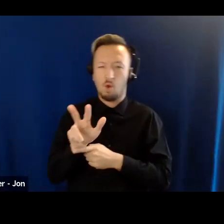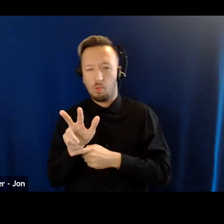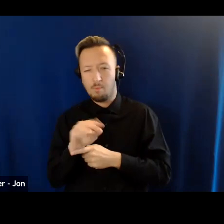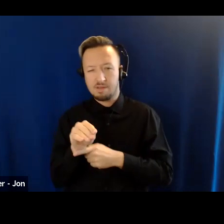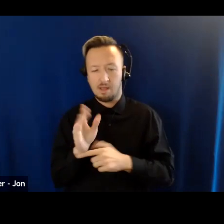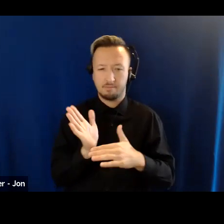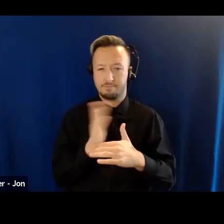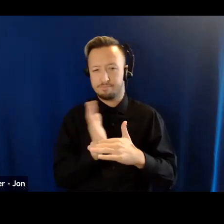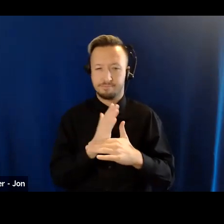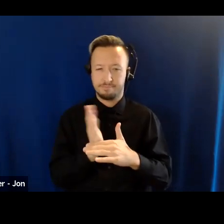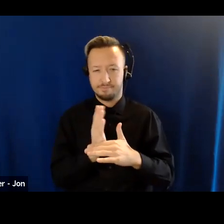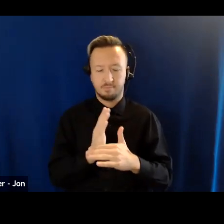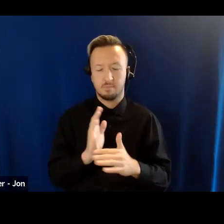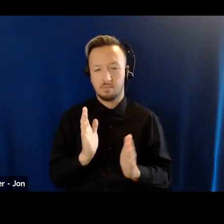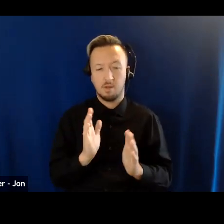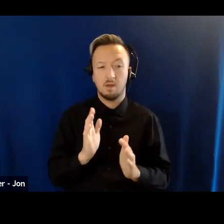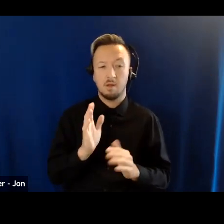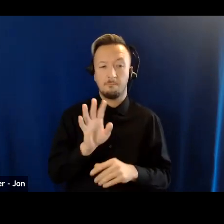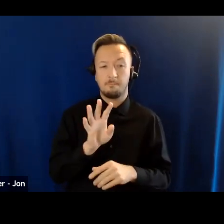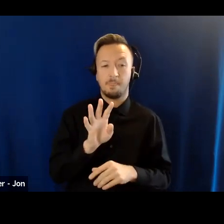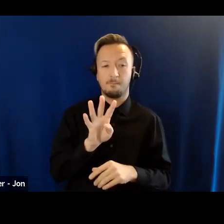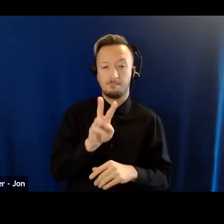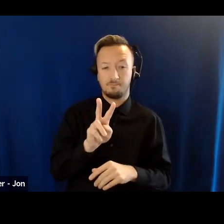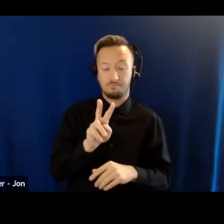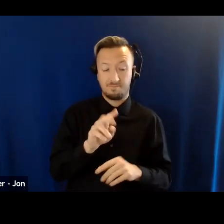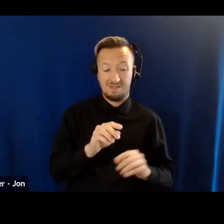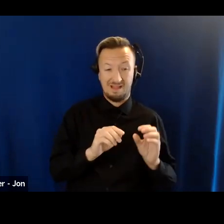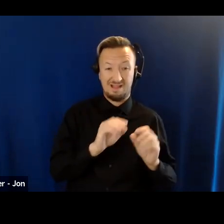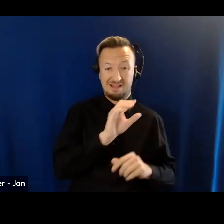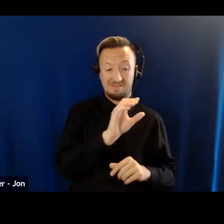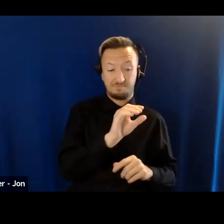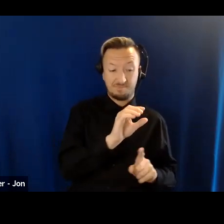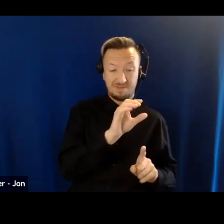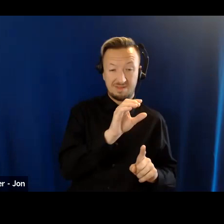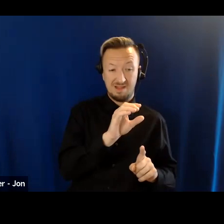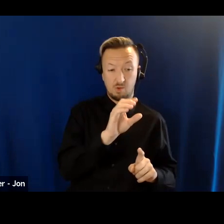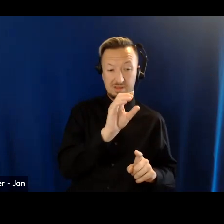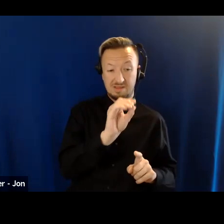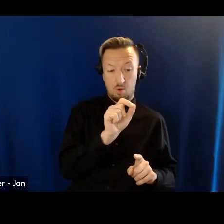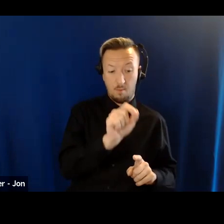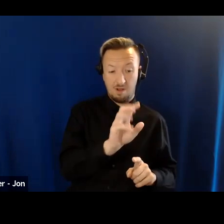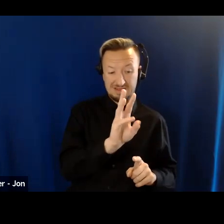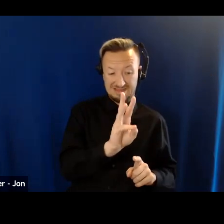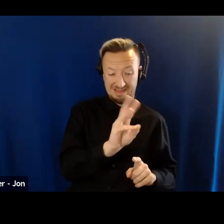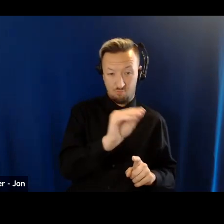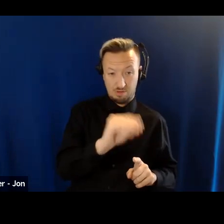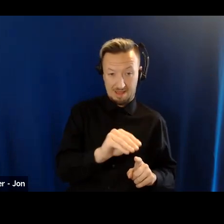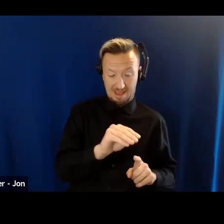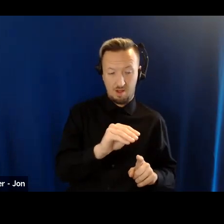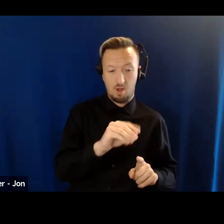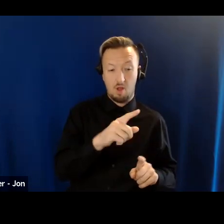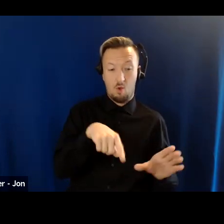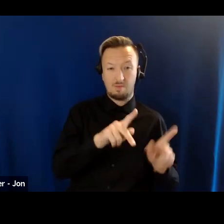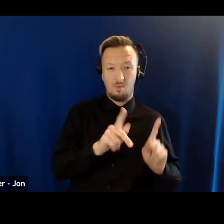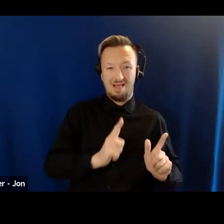going around, are from the 0.6% of the population that lives in nursing homes and assisted